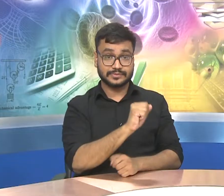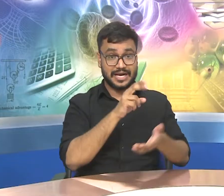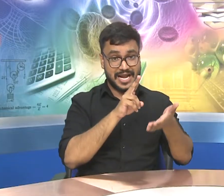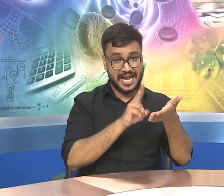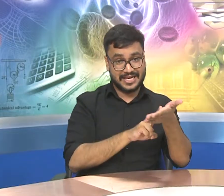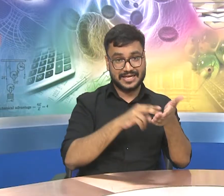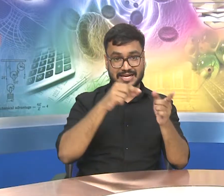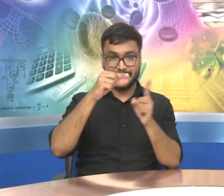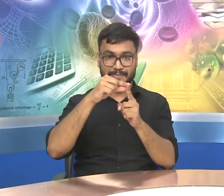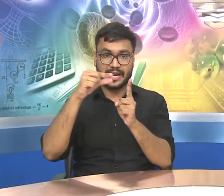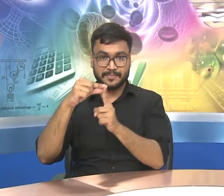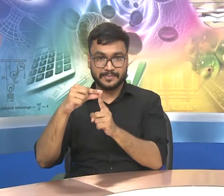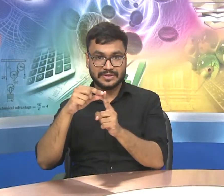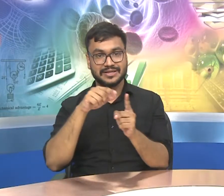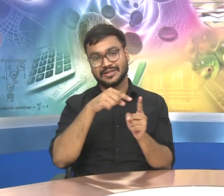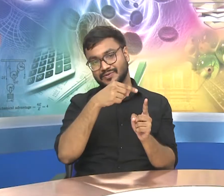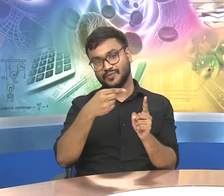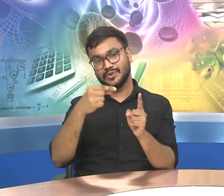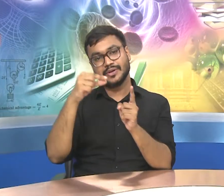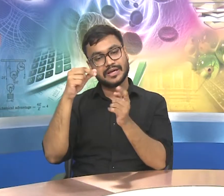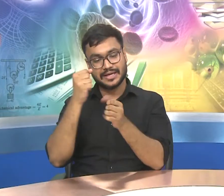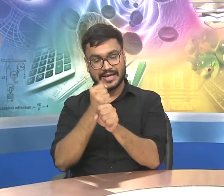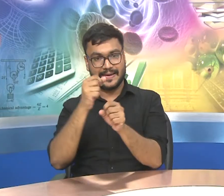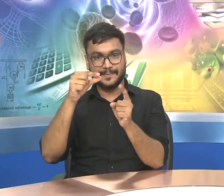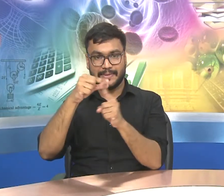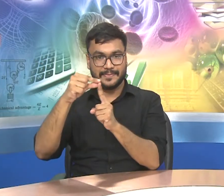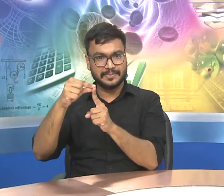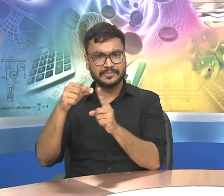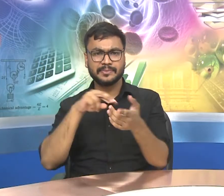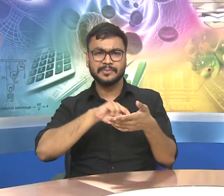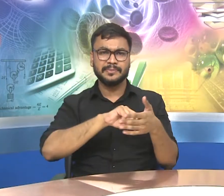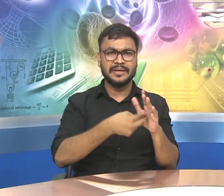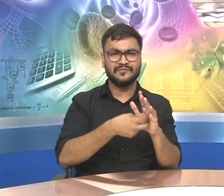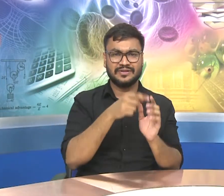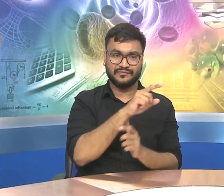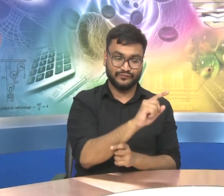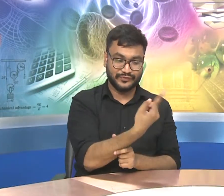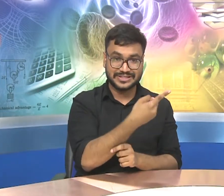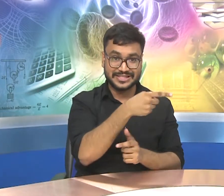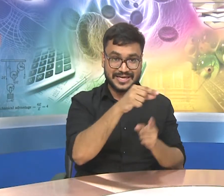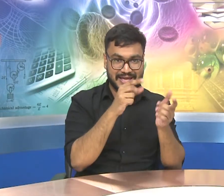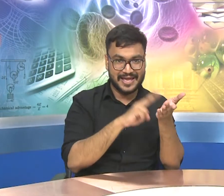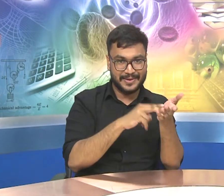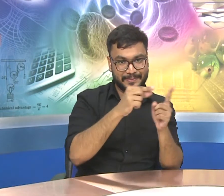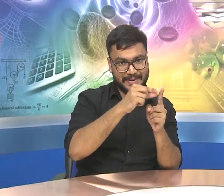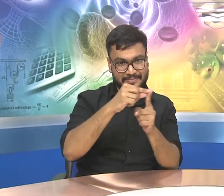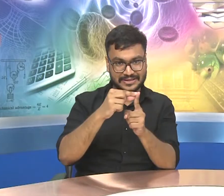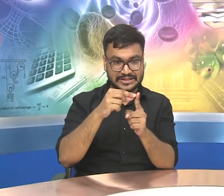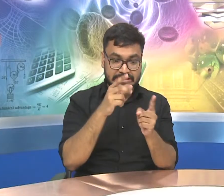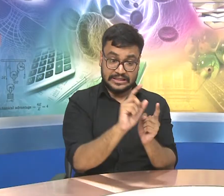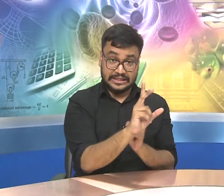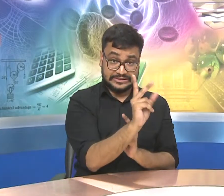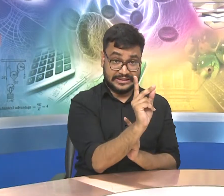And how can we get NPP? We can gain it by subtracting